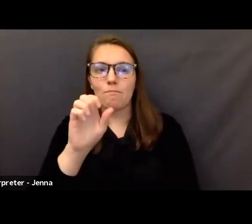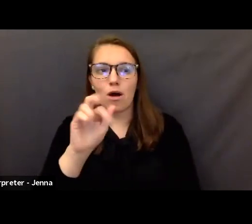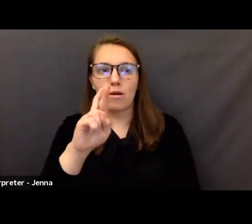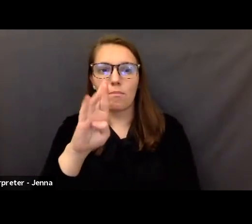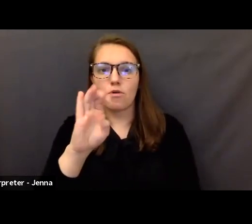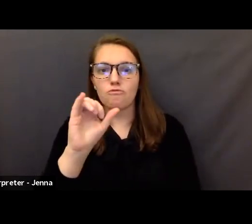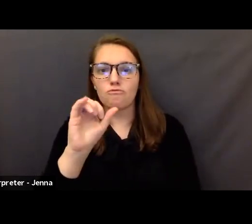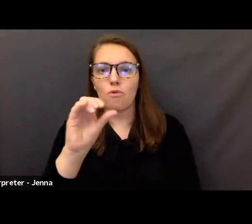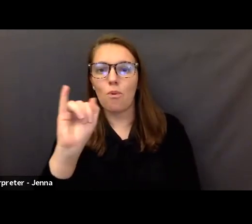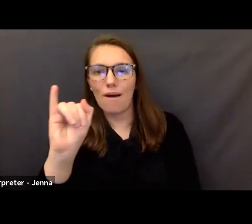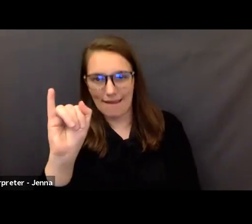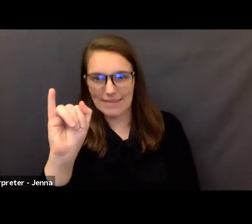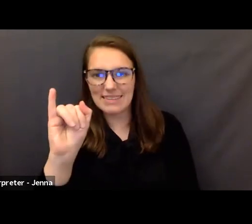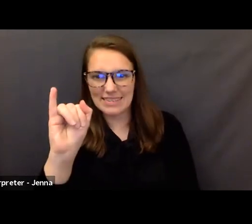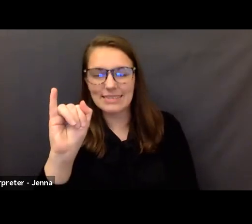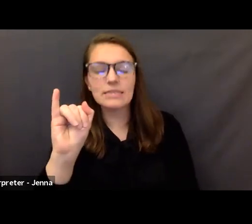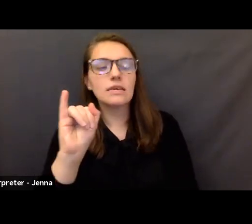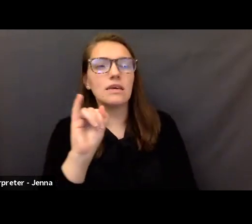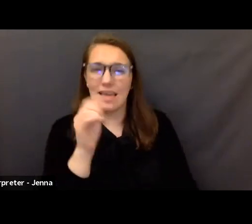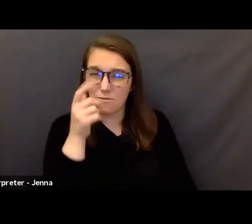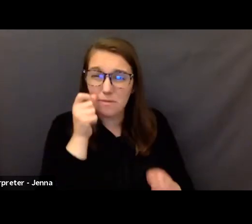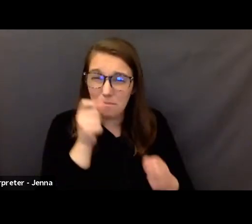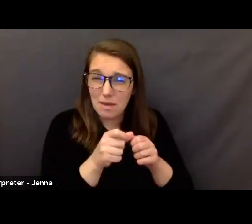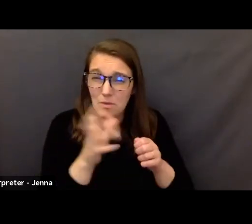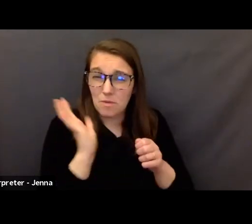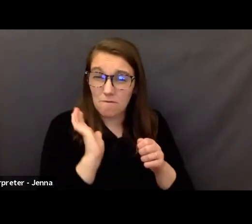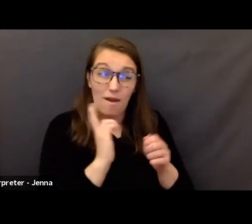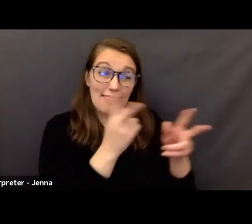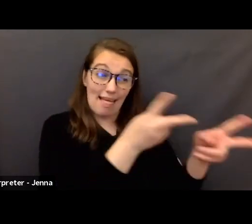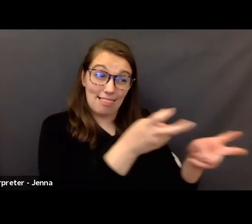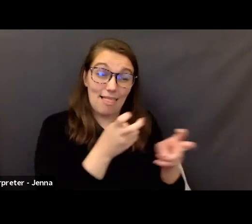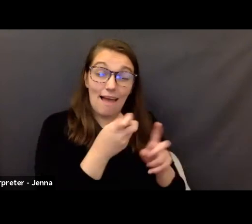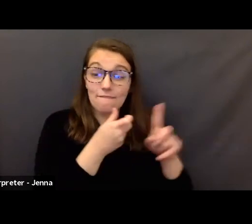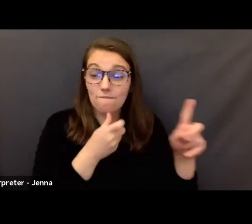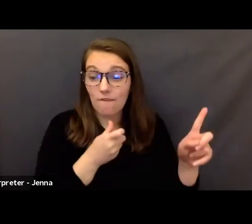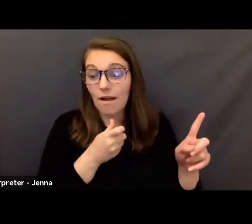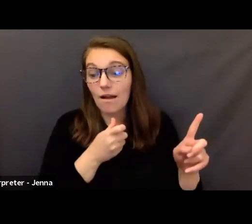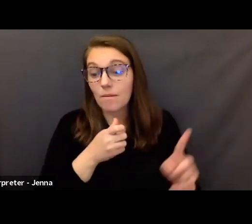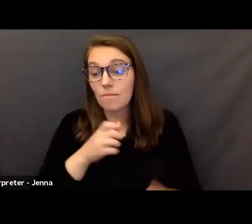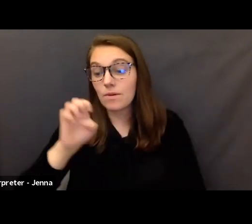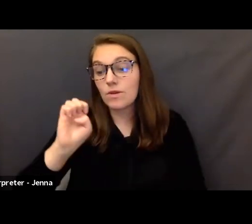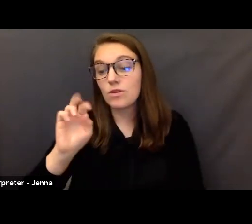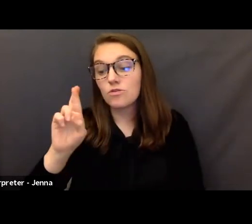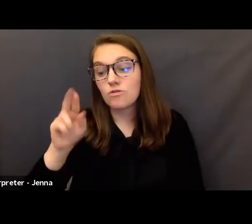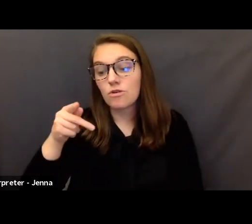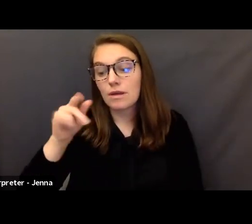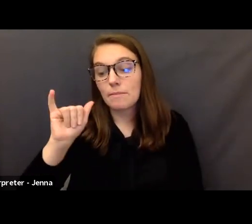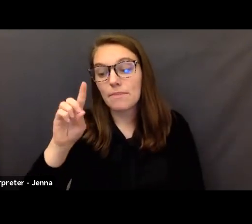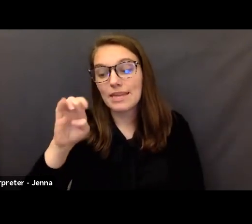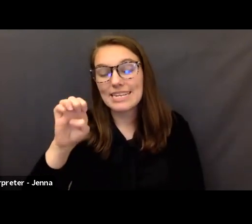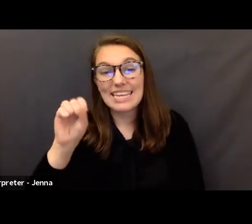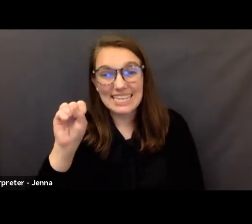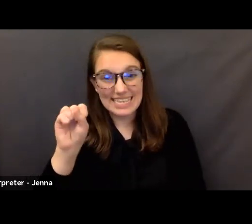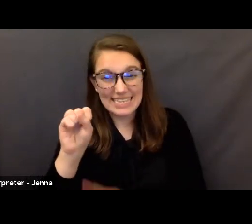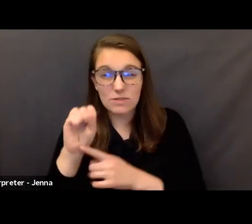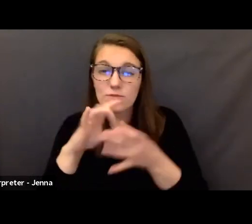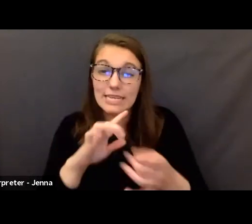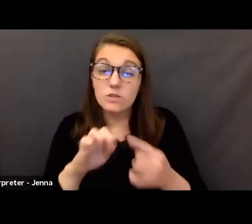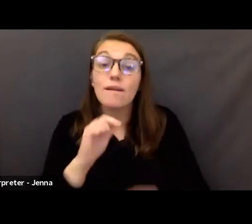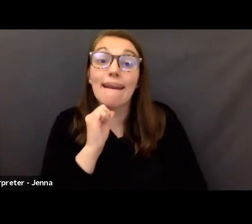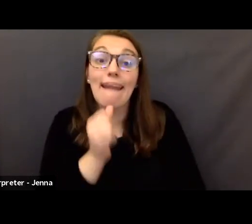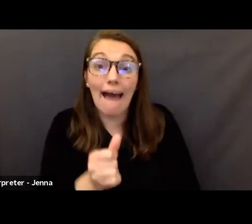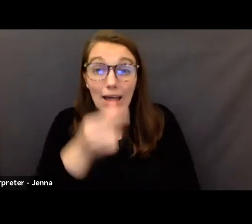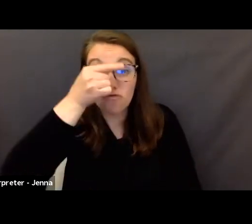that line from Euripides concerning non-Greeks and slaves. In Aquinas' remark, in his